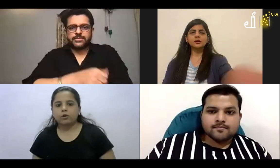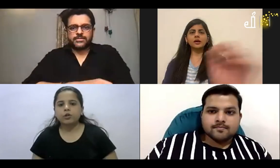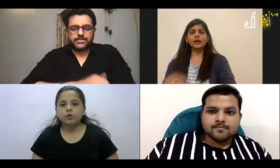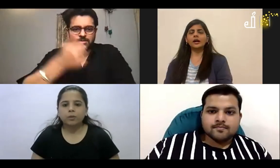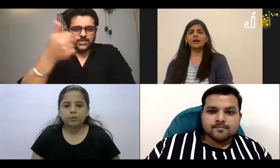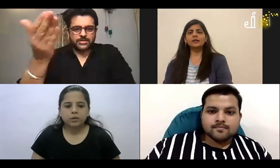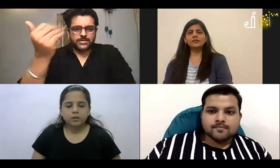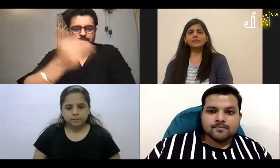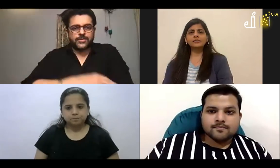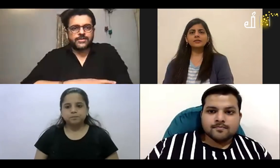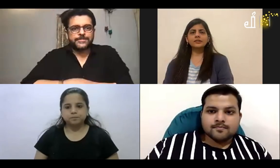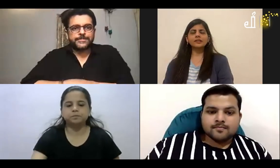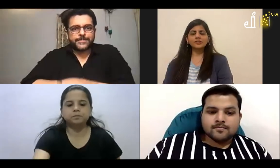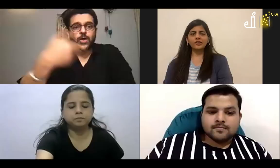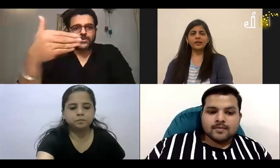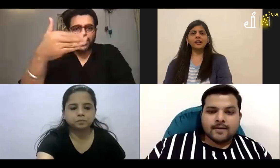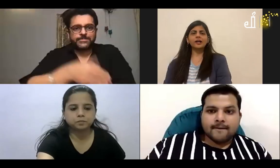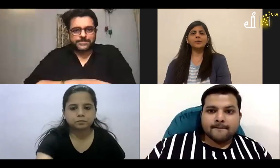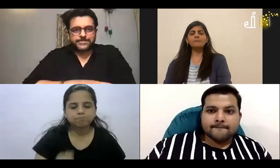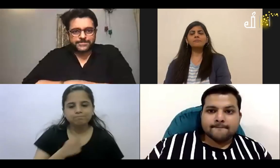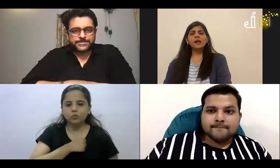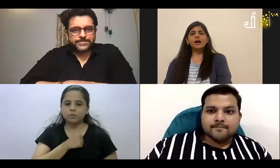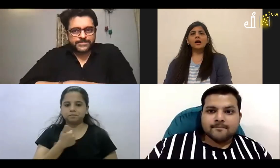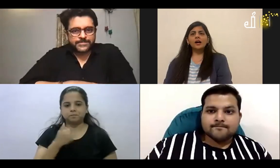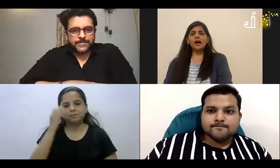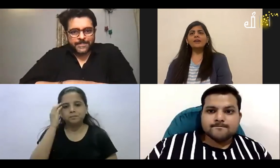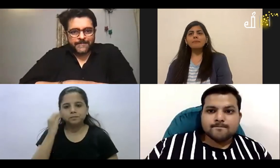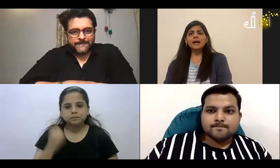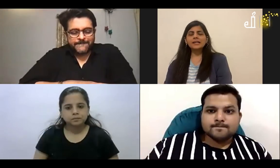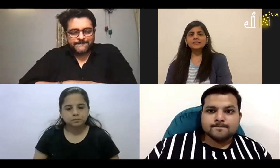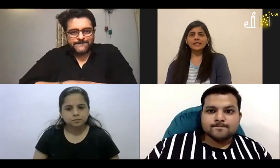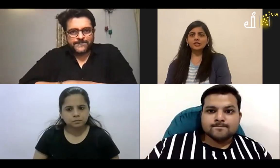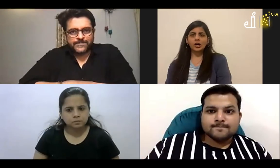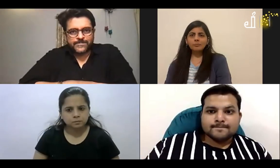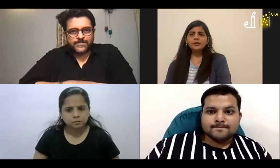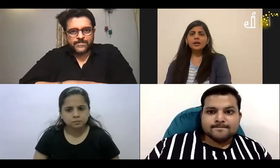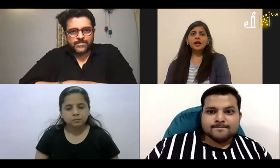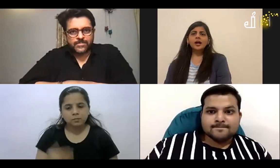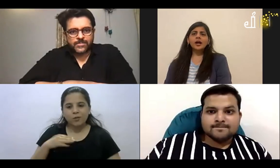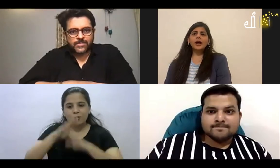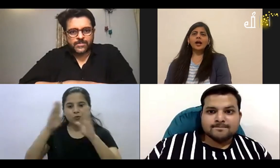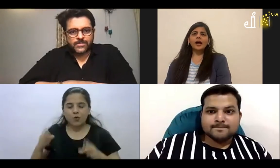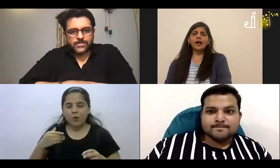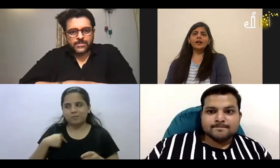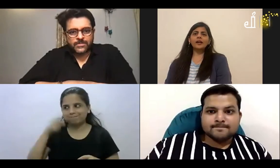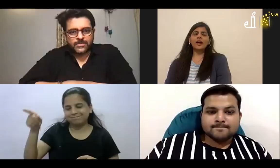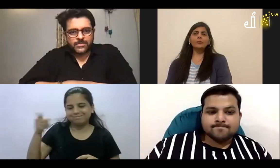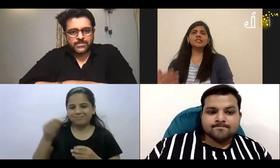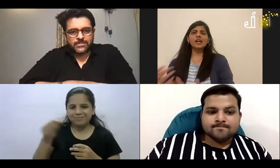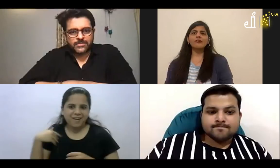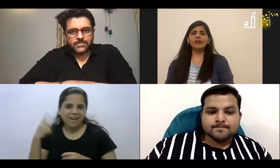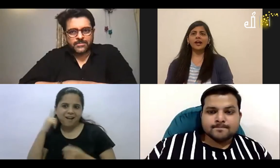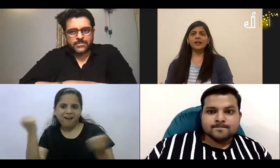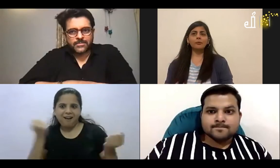Yeah, Roshni, you are mute. yes, sorry. I ran back inside the shop and I